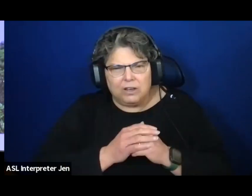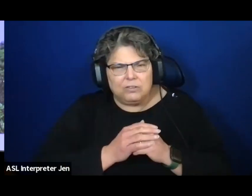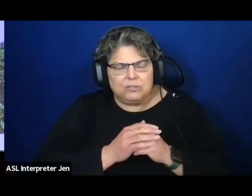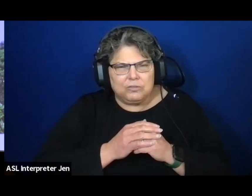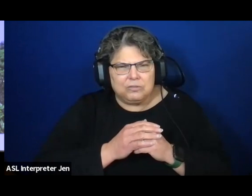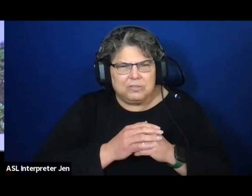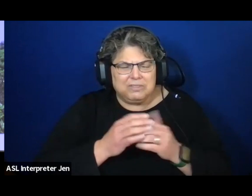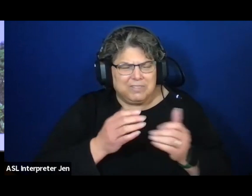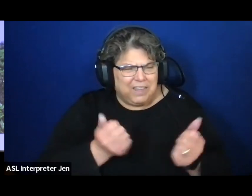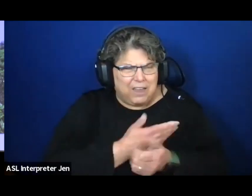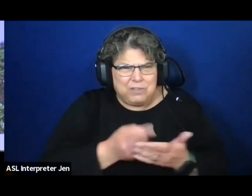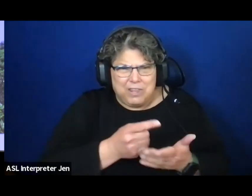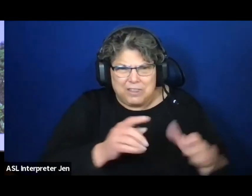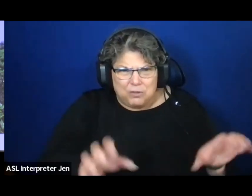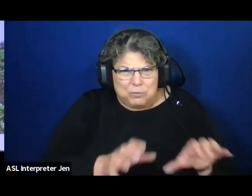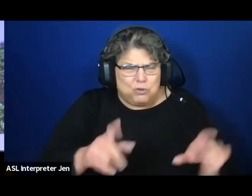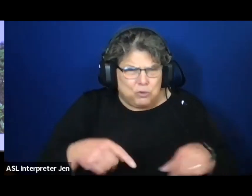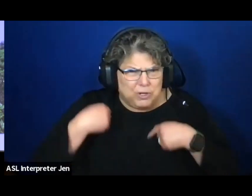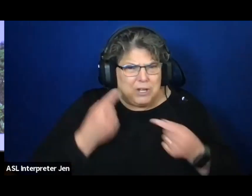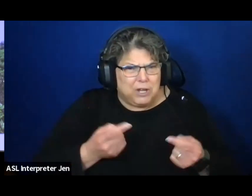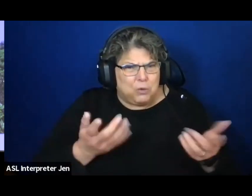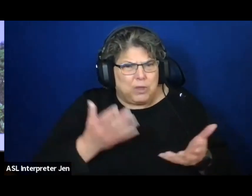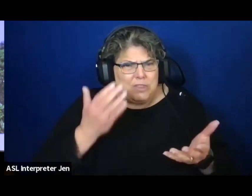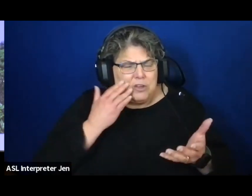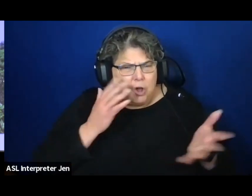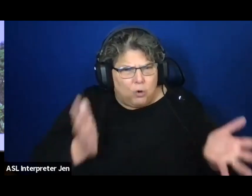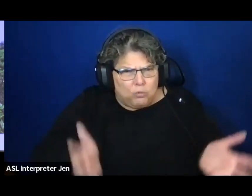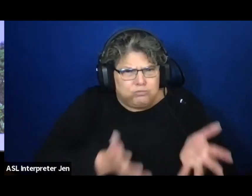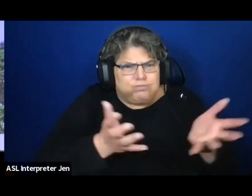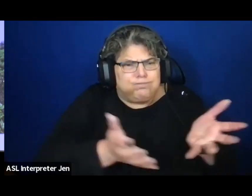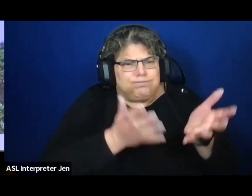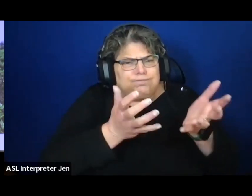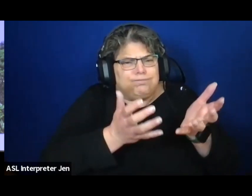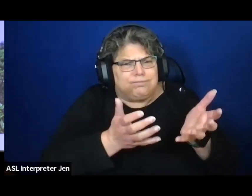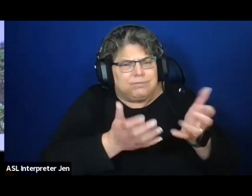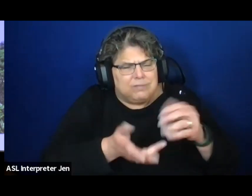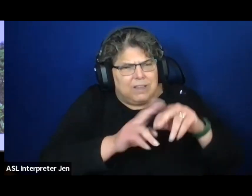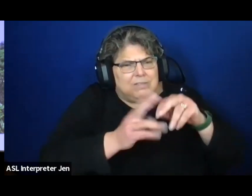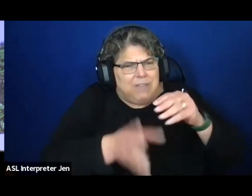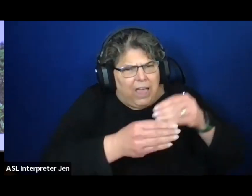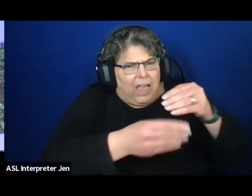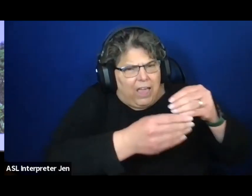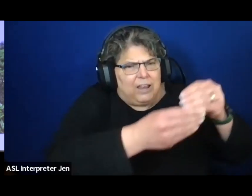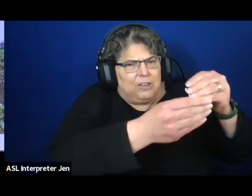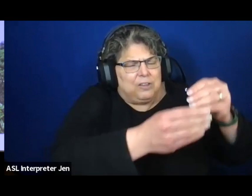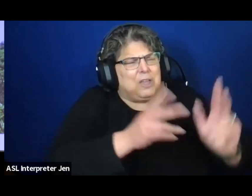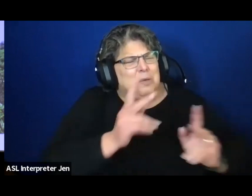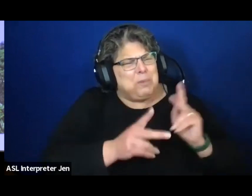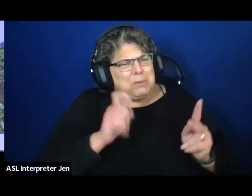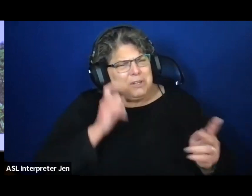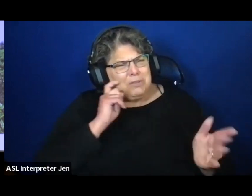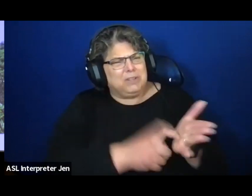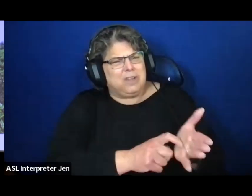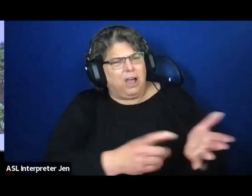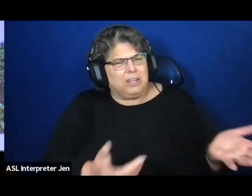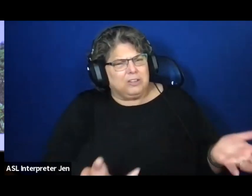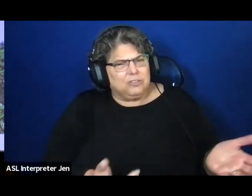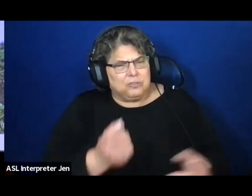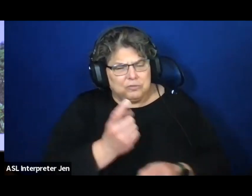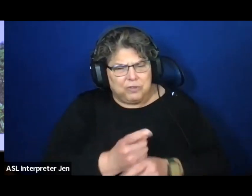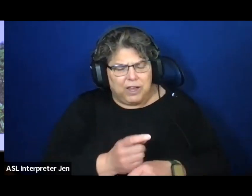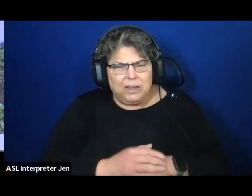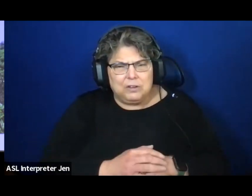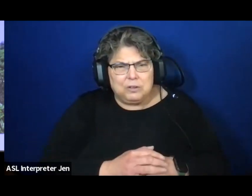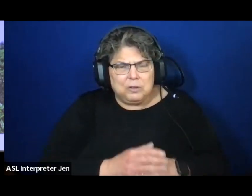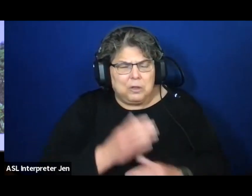what they have been doing and what they know, and kind of enhancing what they're doing to make, people need to be acknowledged, right? They